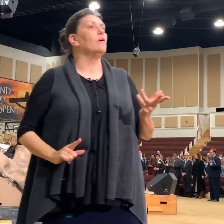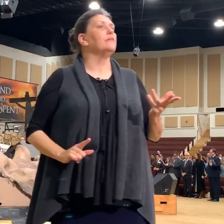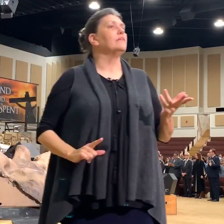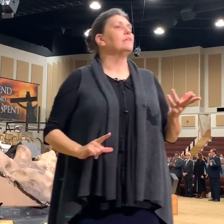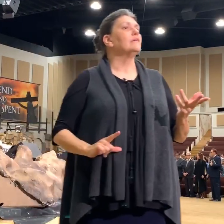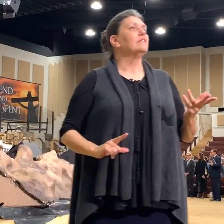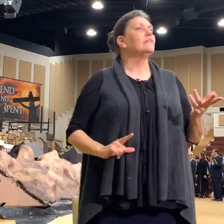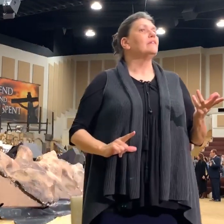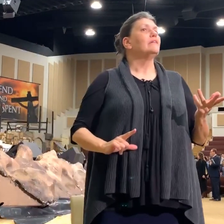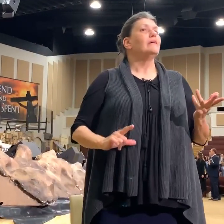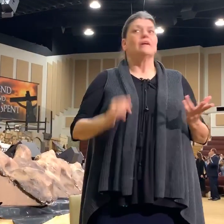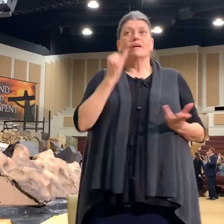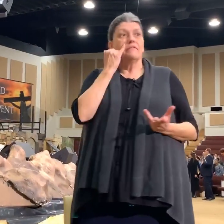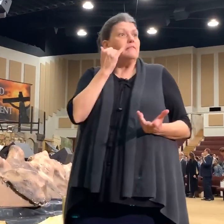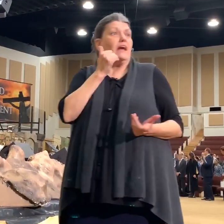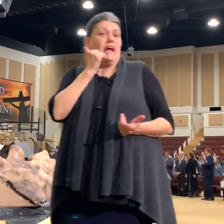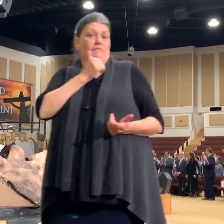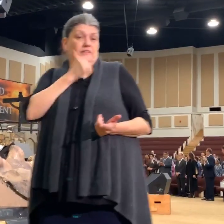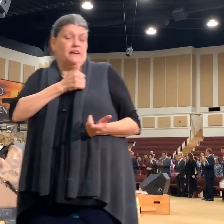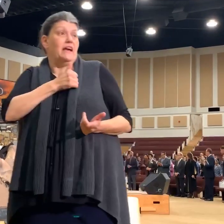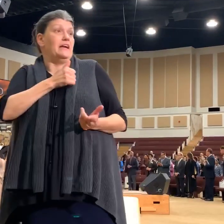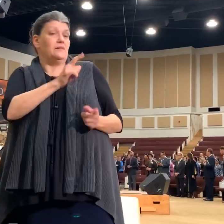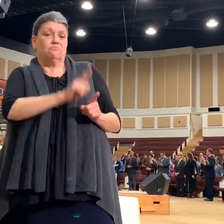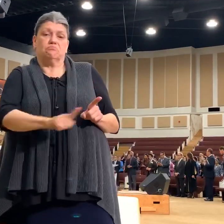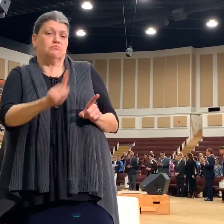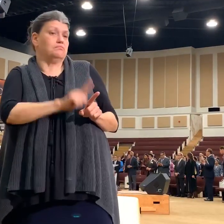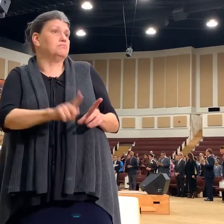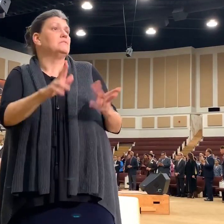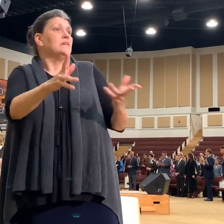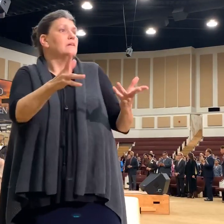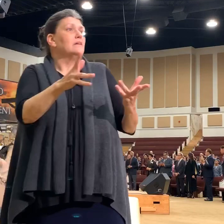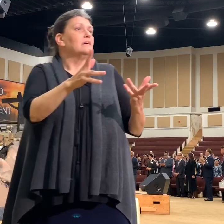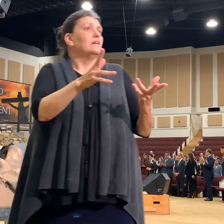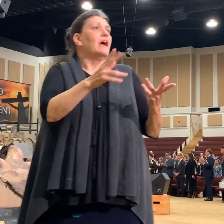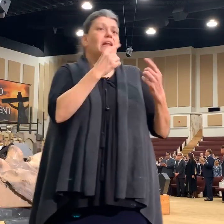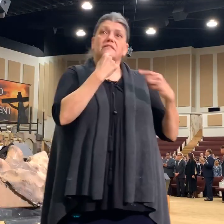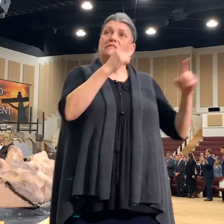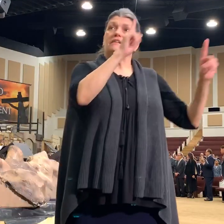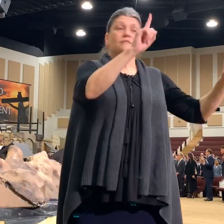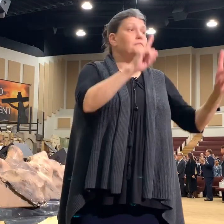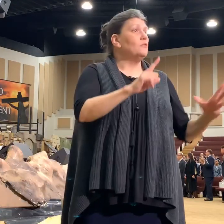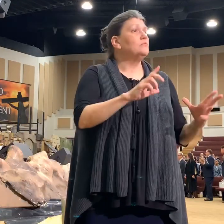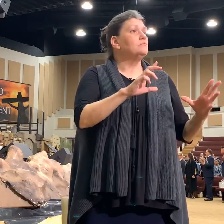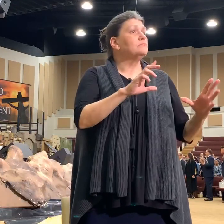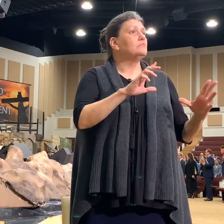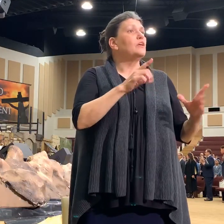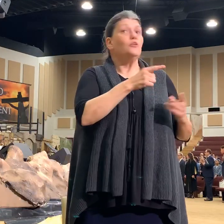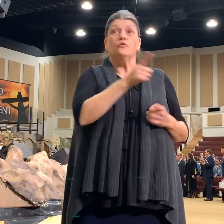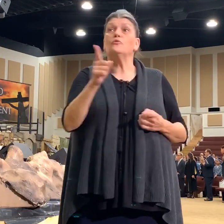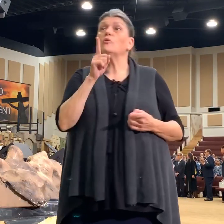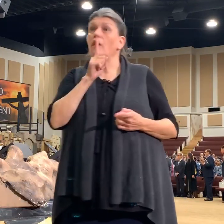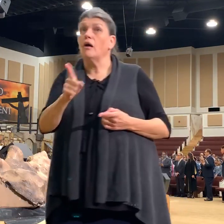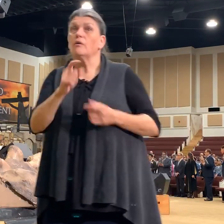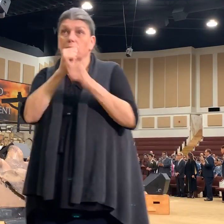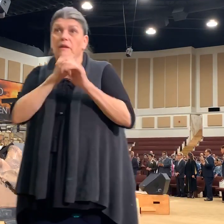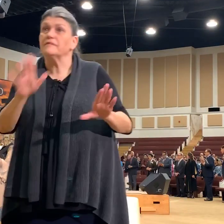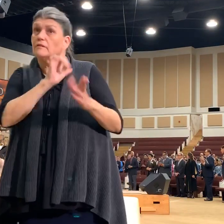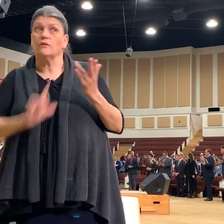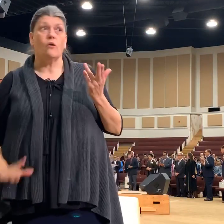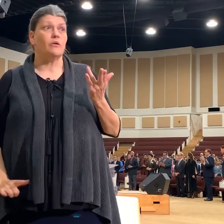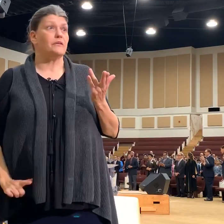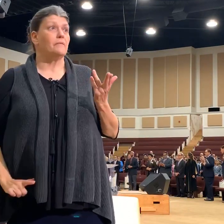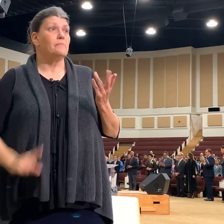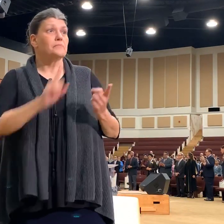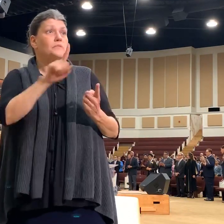just going about your daily life, success, a successful individual, you're blessing the Lord. When